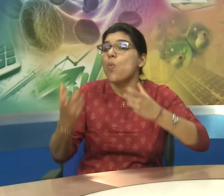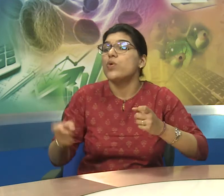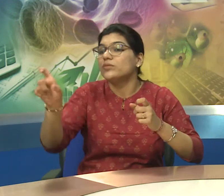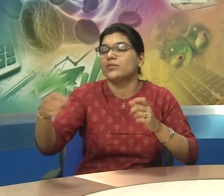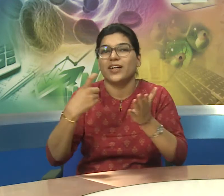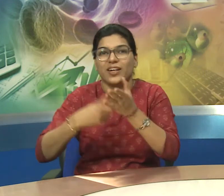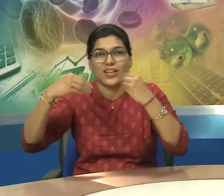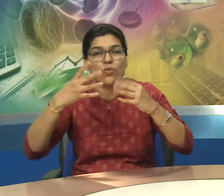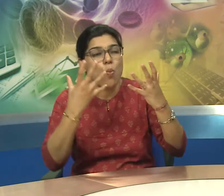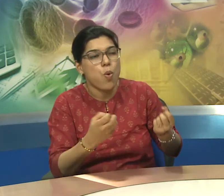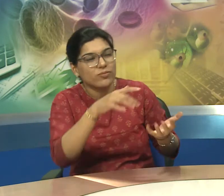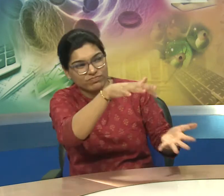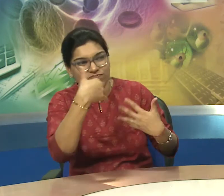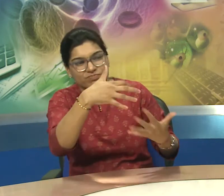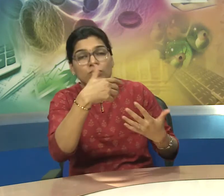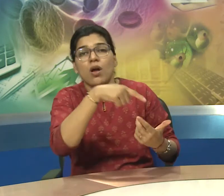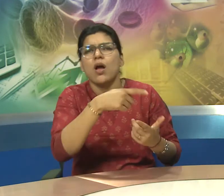sells different variety of a